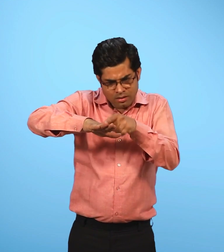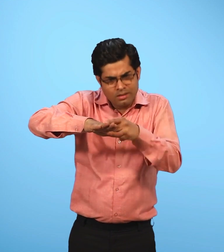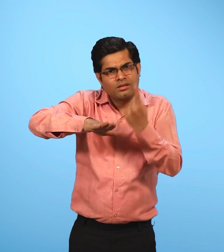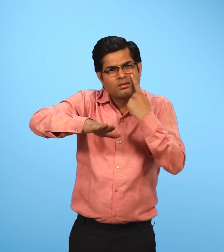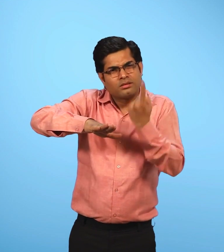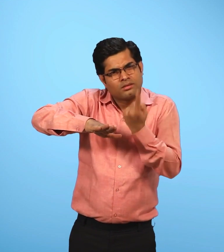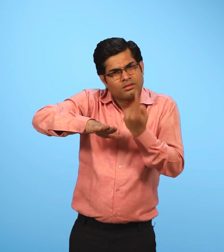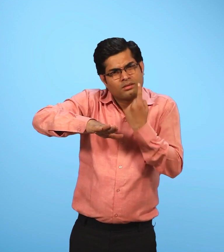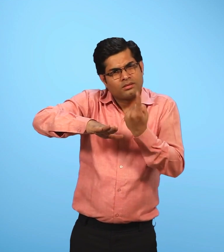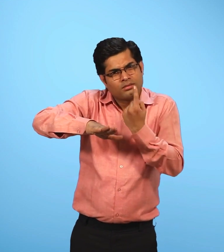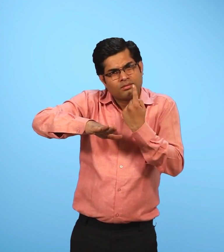footprint once more.